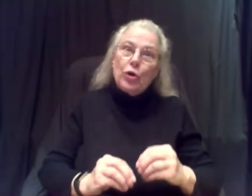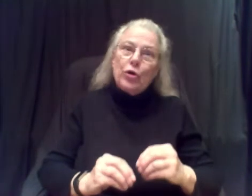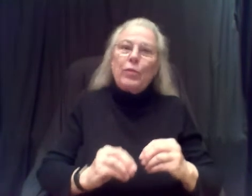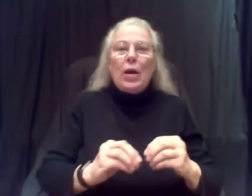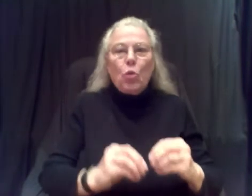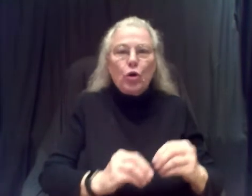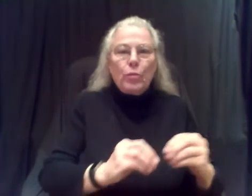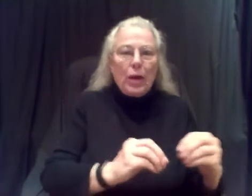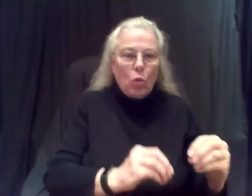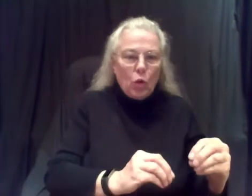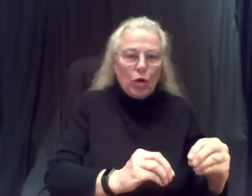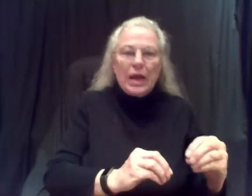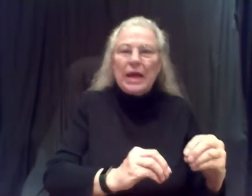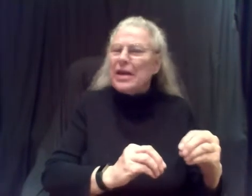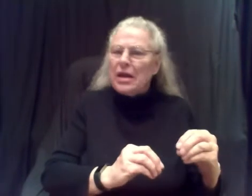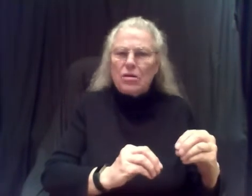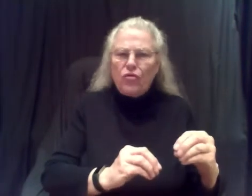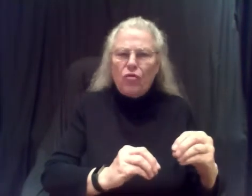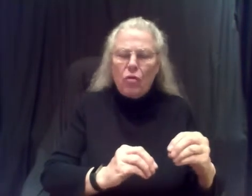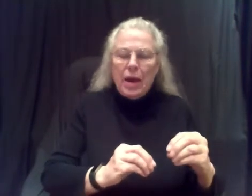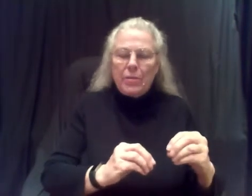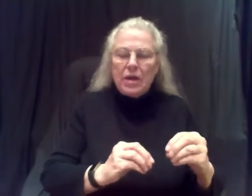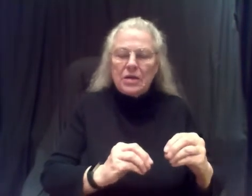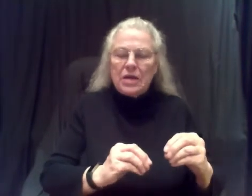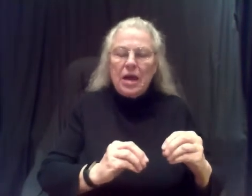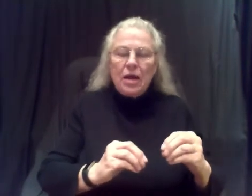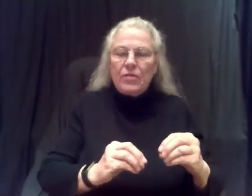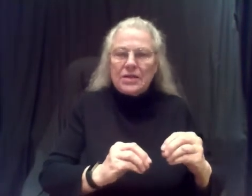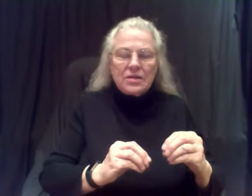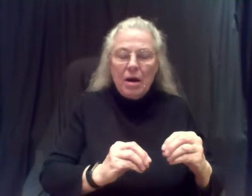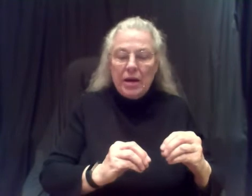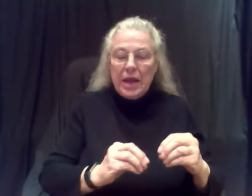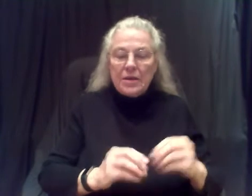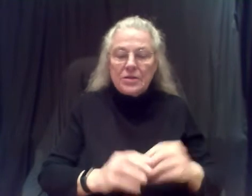by word by word in an English format, because that's not ASL.